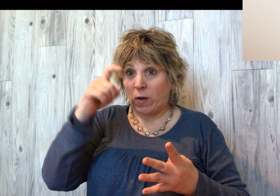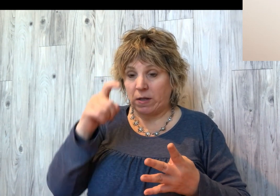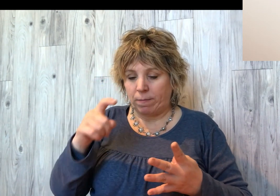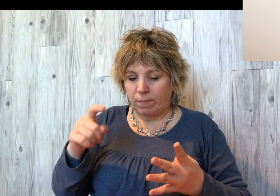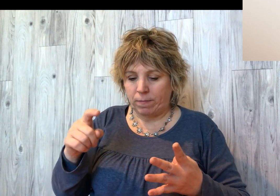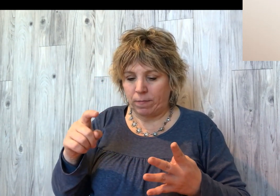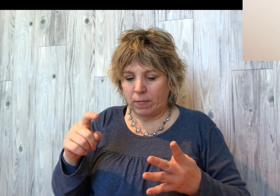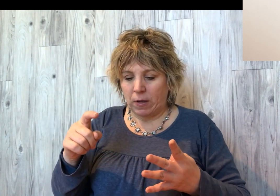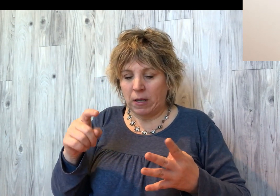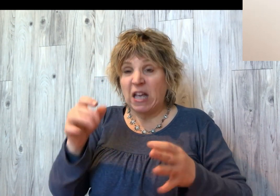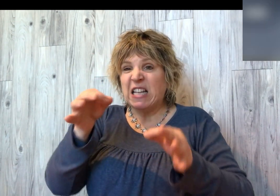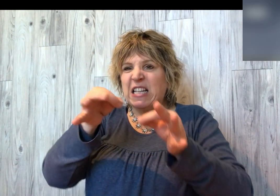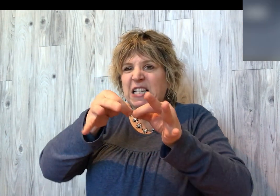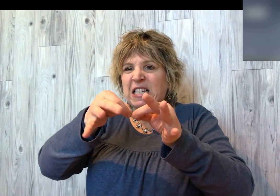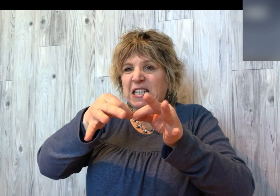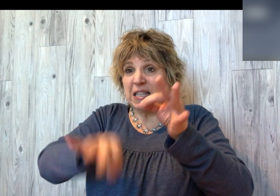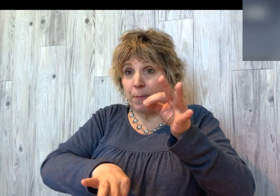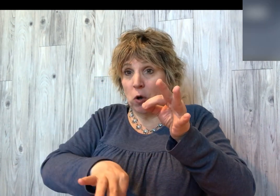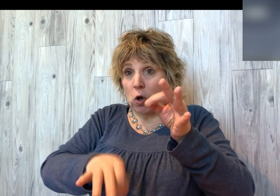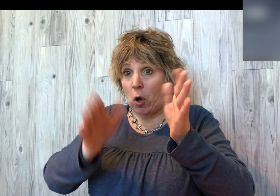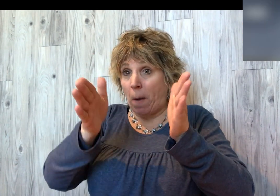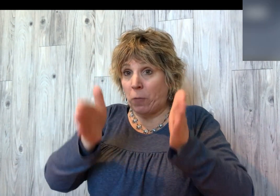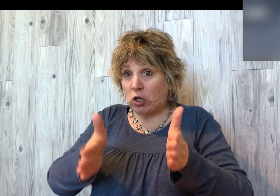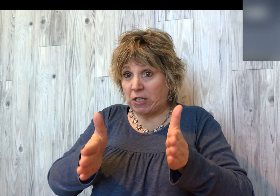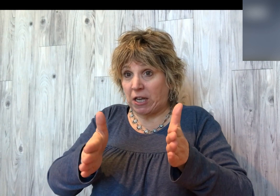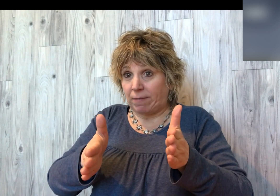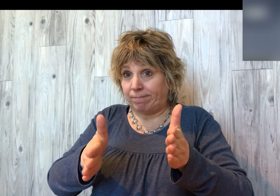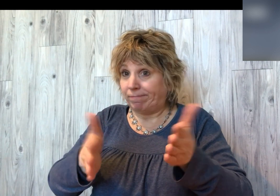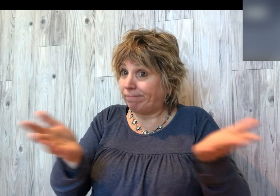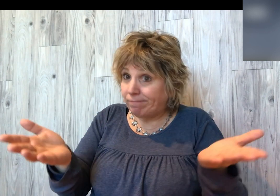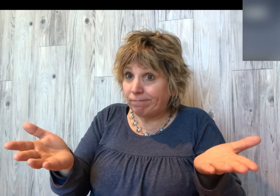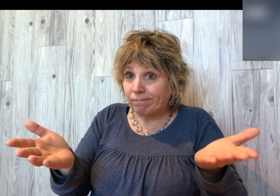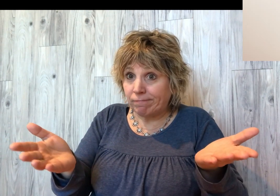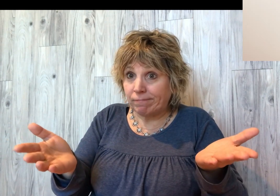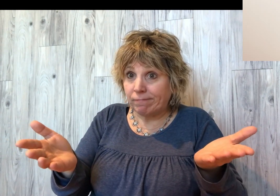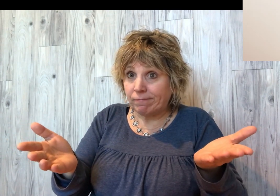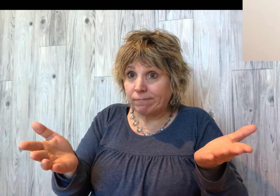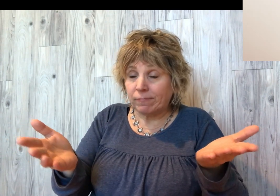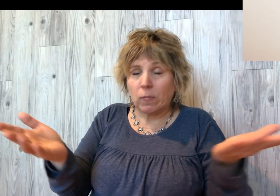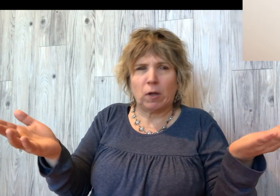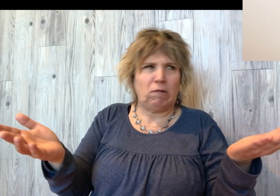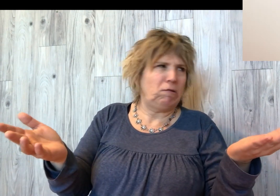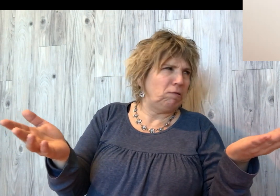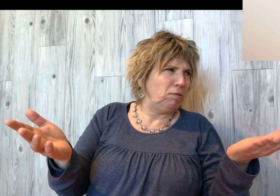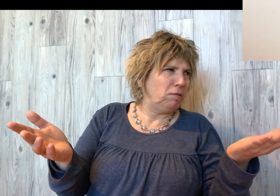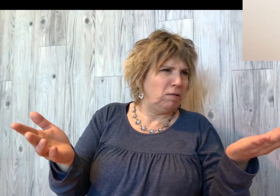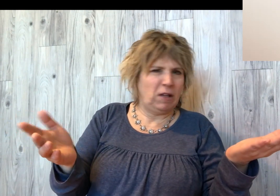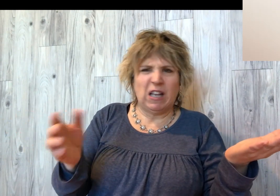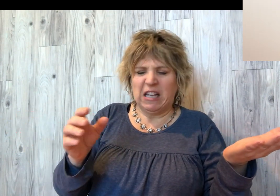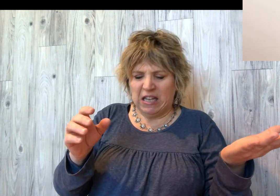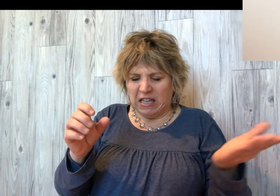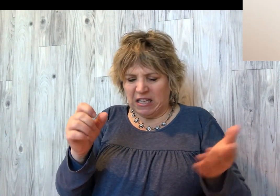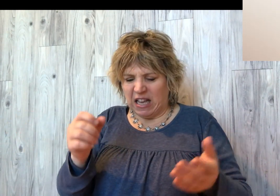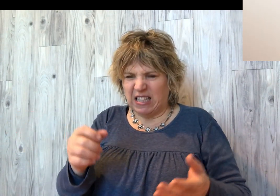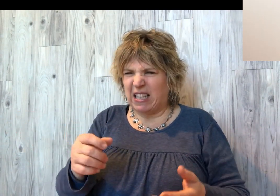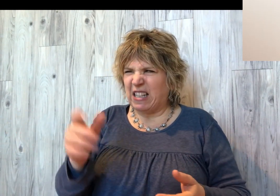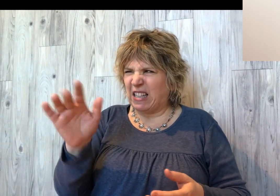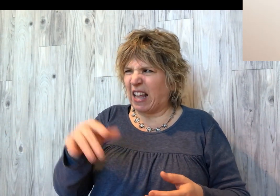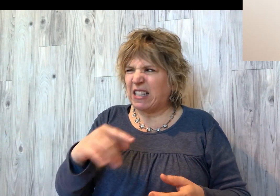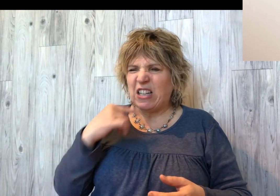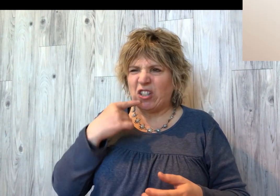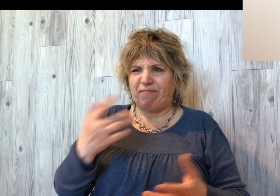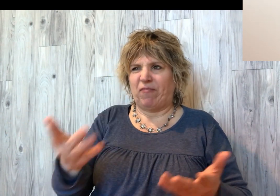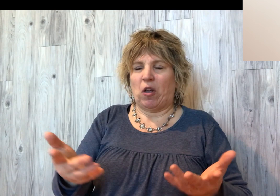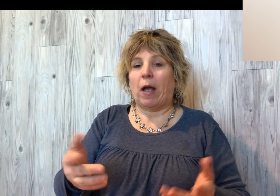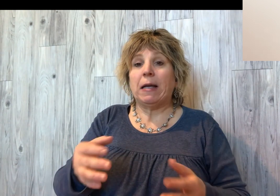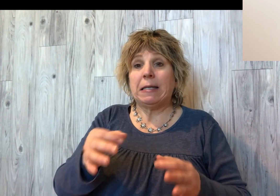from wisdom, calls them the simple, a simple person. All right, you're going, that's not really politically correct. That's a little intense,